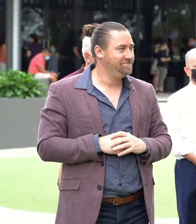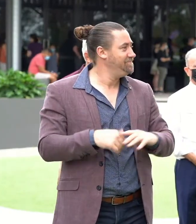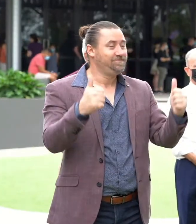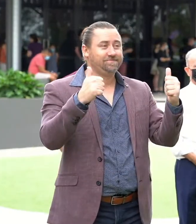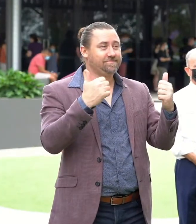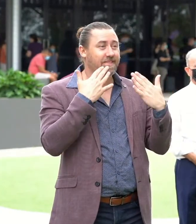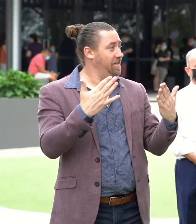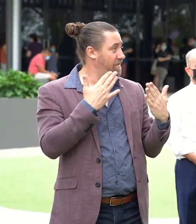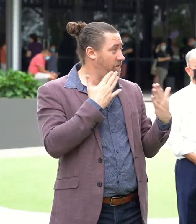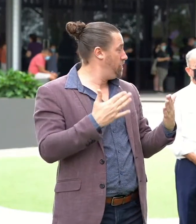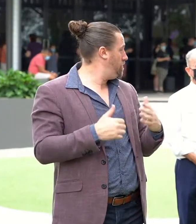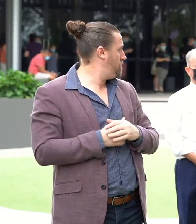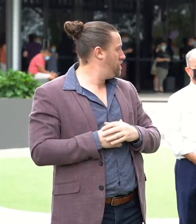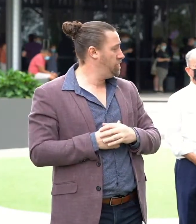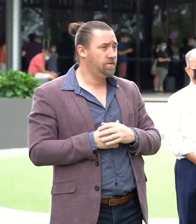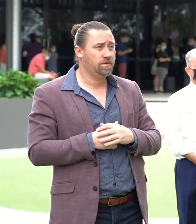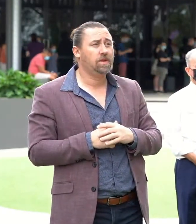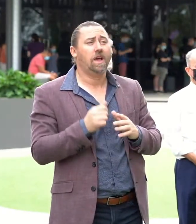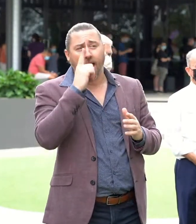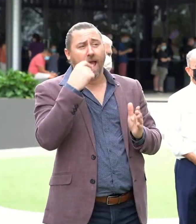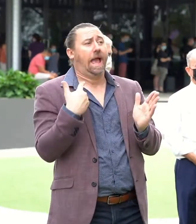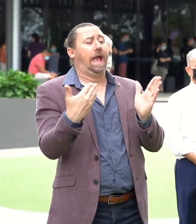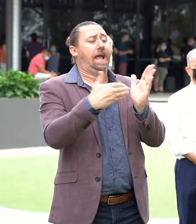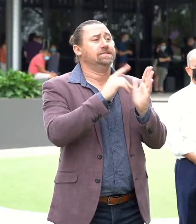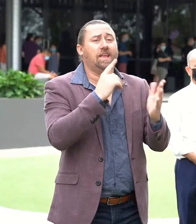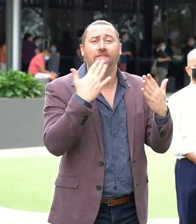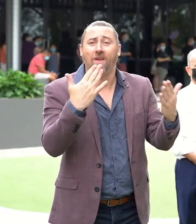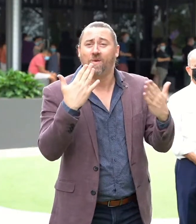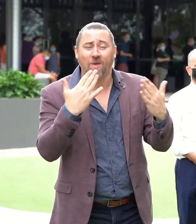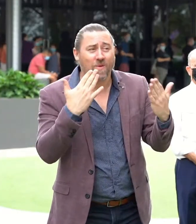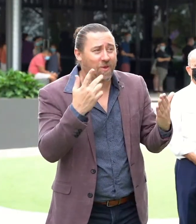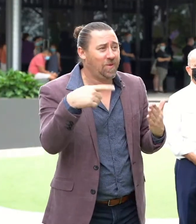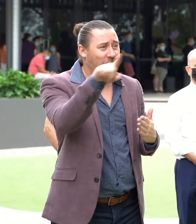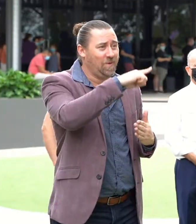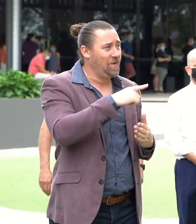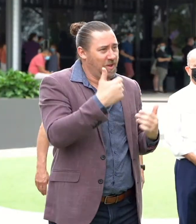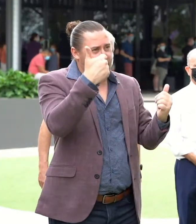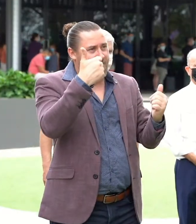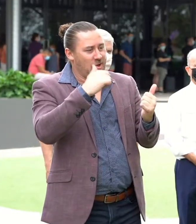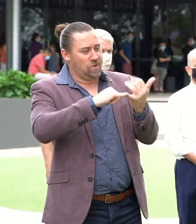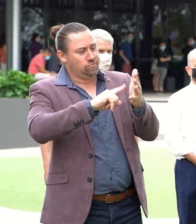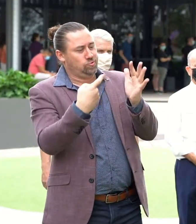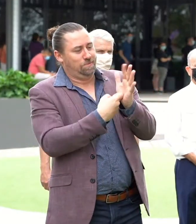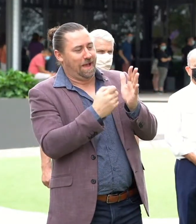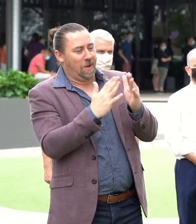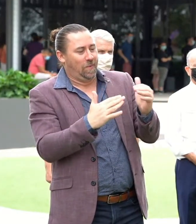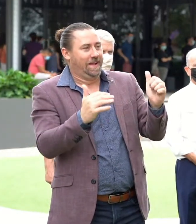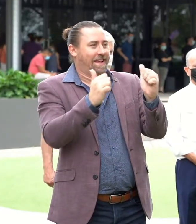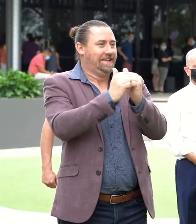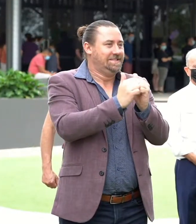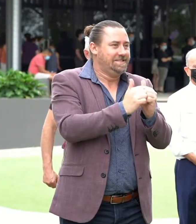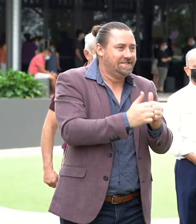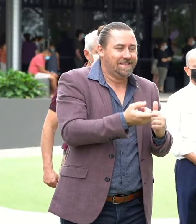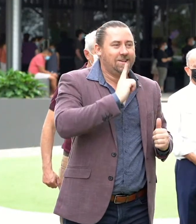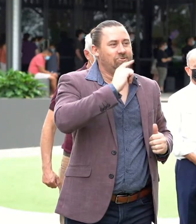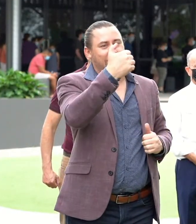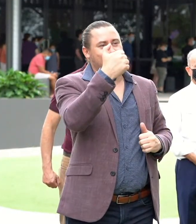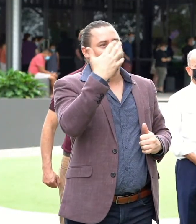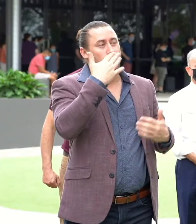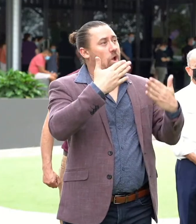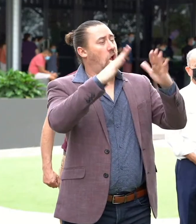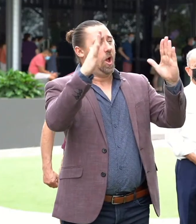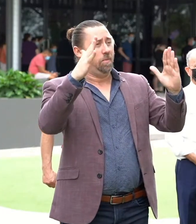Thank you, Dr. Smith. Can I just end by saying thank you, everyone. It's a great super weekend. 116 schools open. All our other